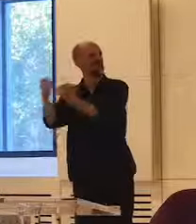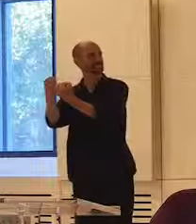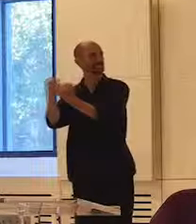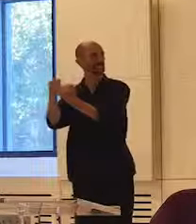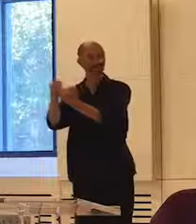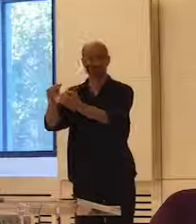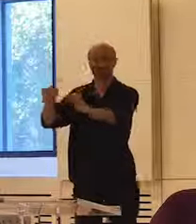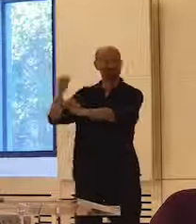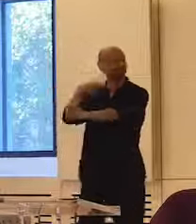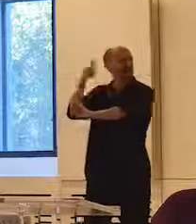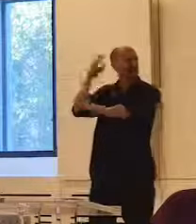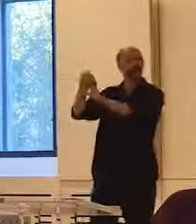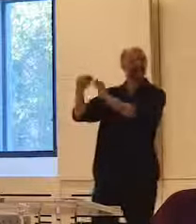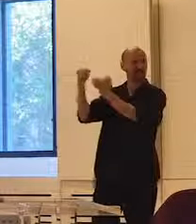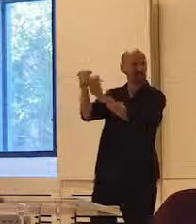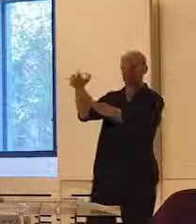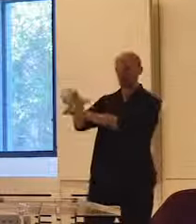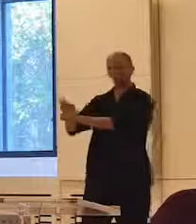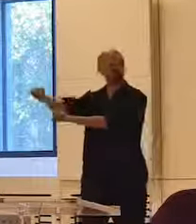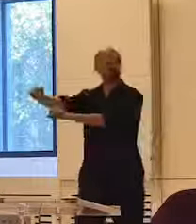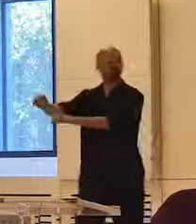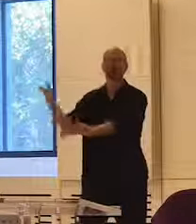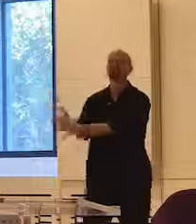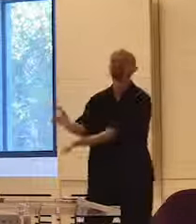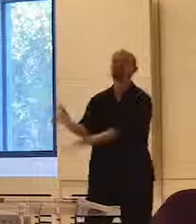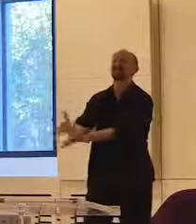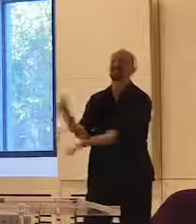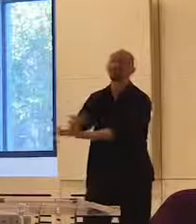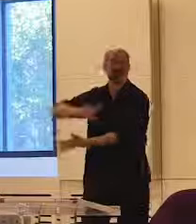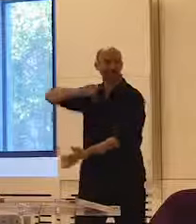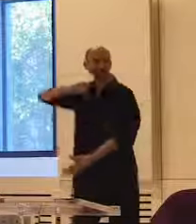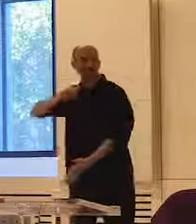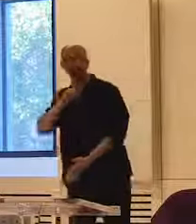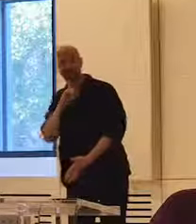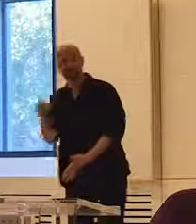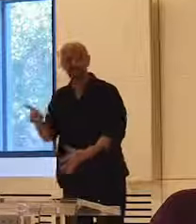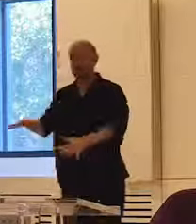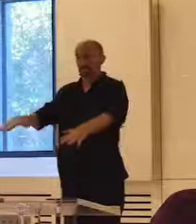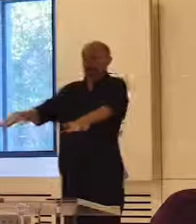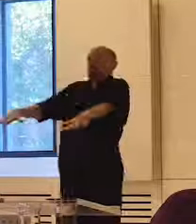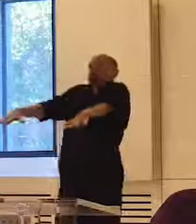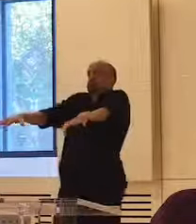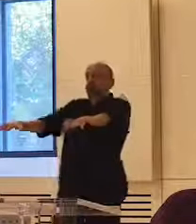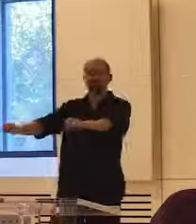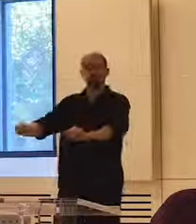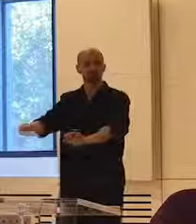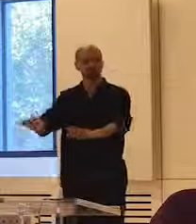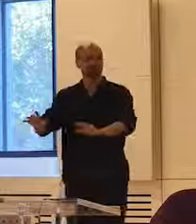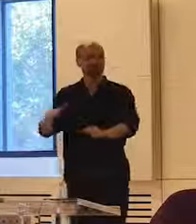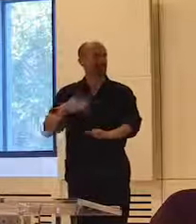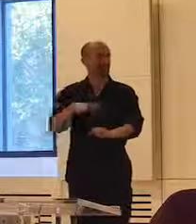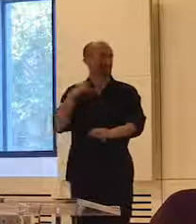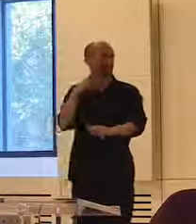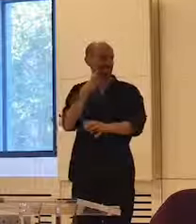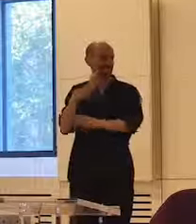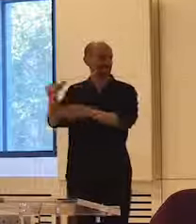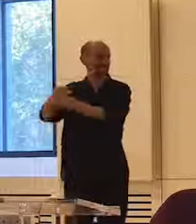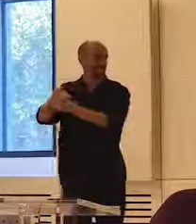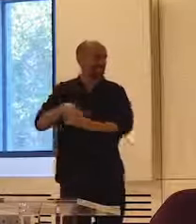deaf people in the implant team, it's to show that hearing people, that they can't ignore deaf culture.